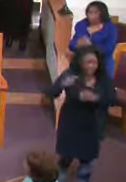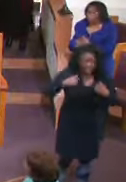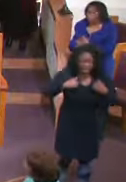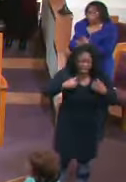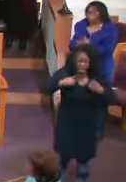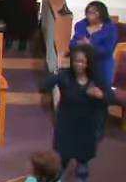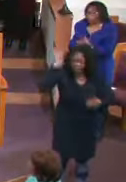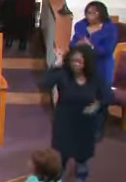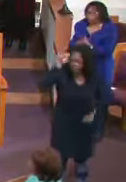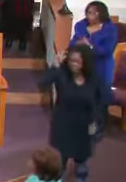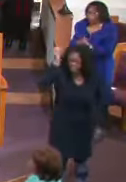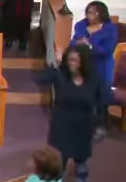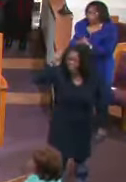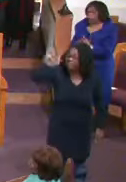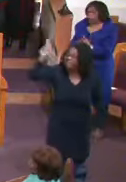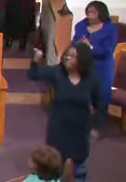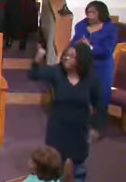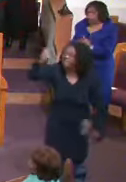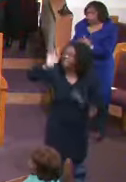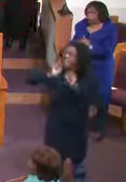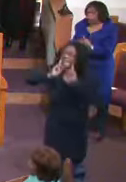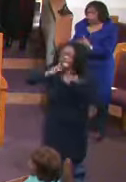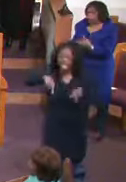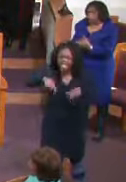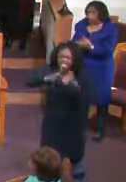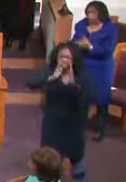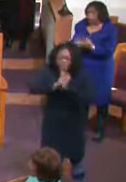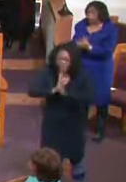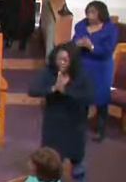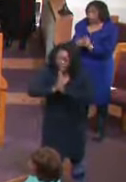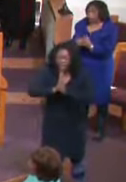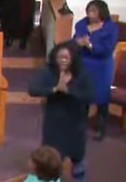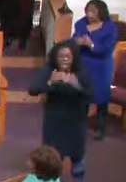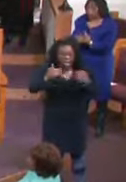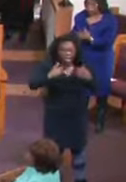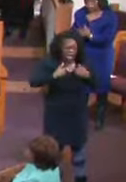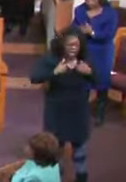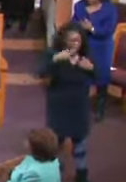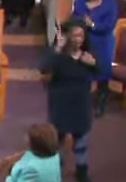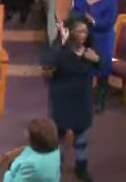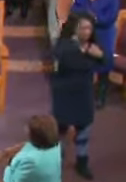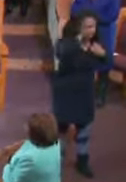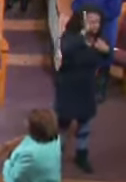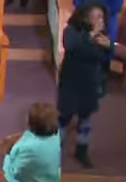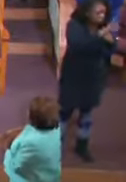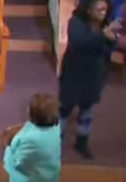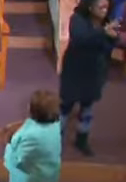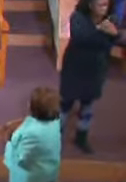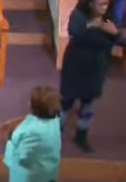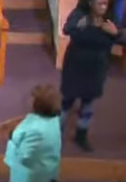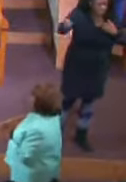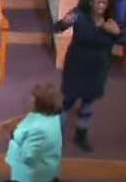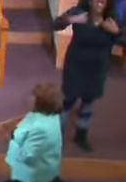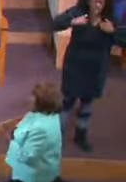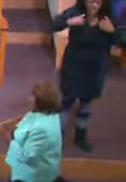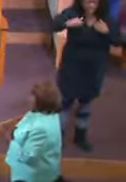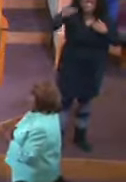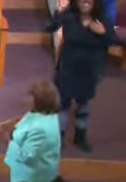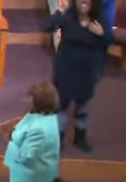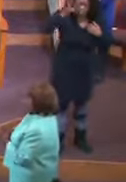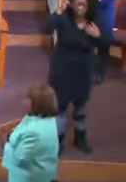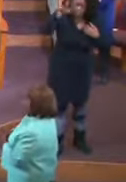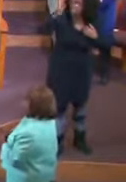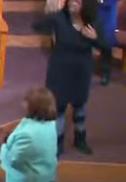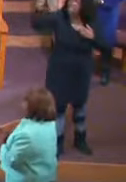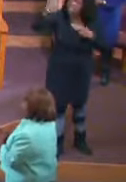He answers prayer. Do I have a witness? He answers prayer. Do I have a witness?